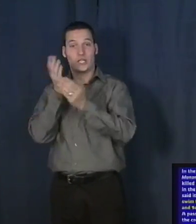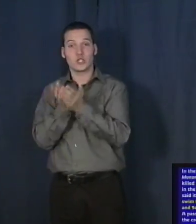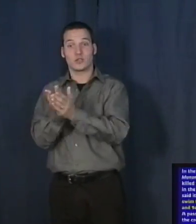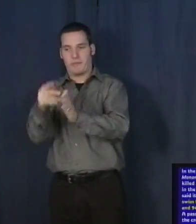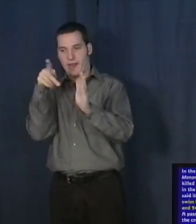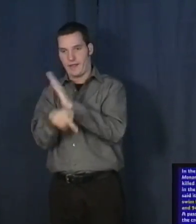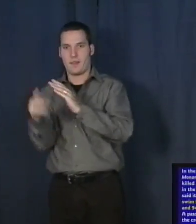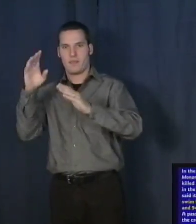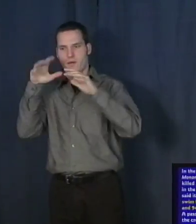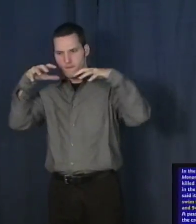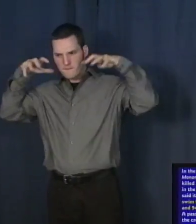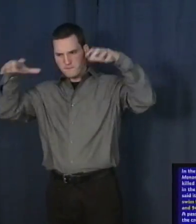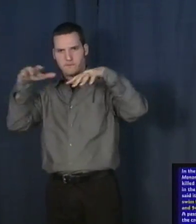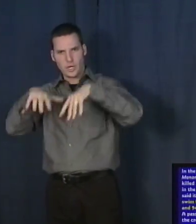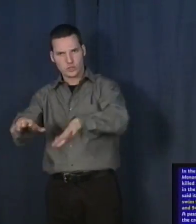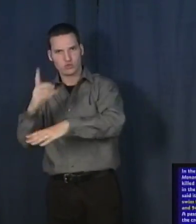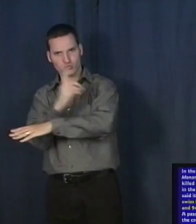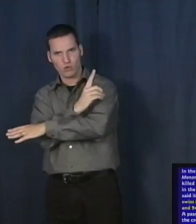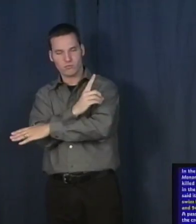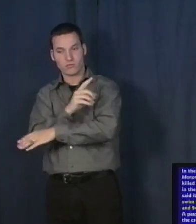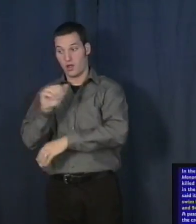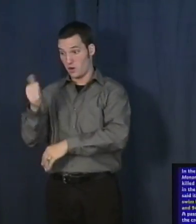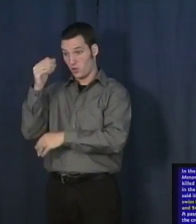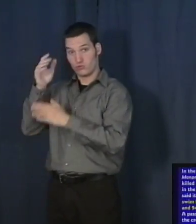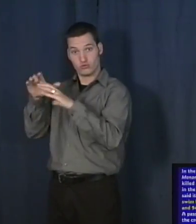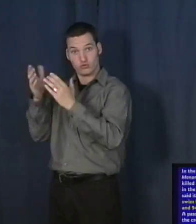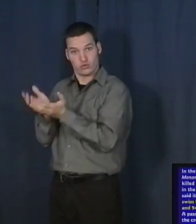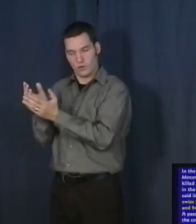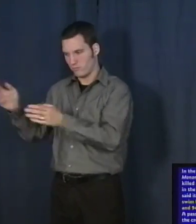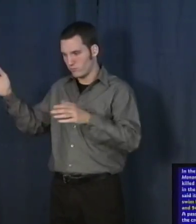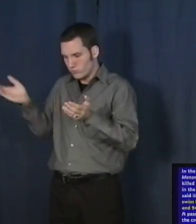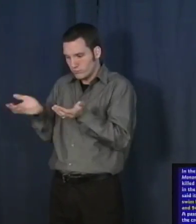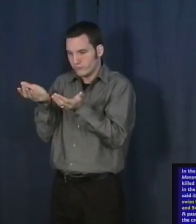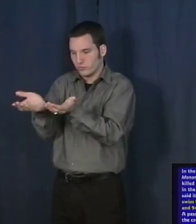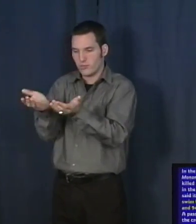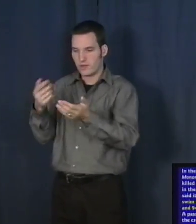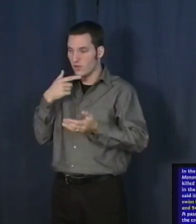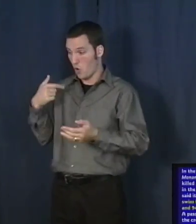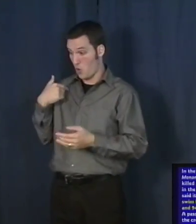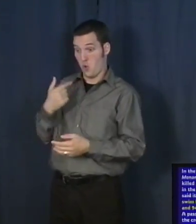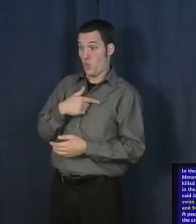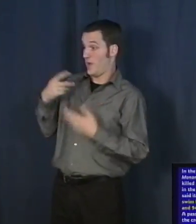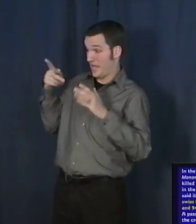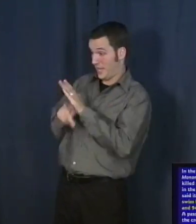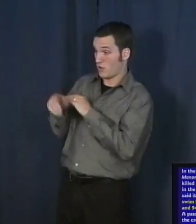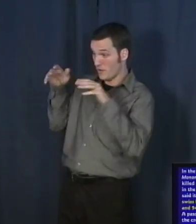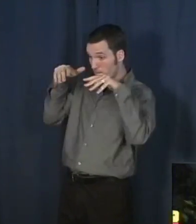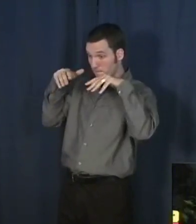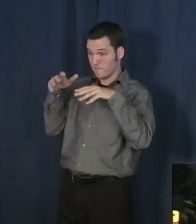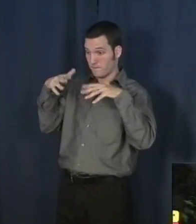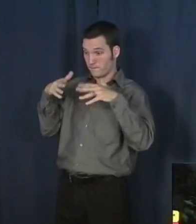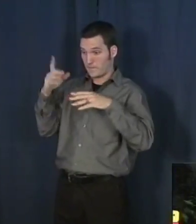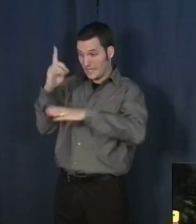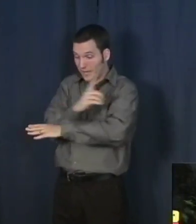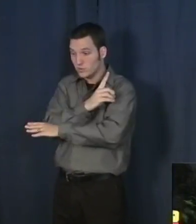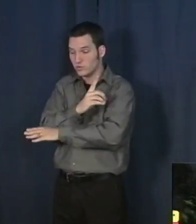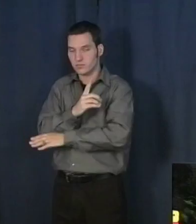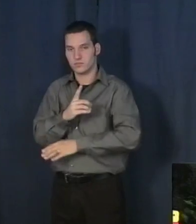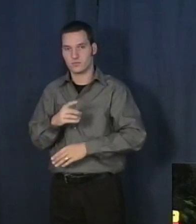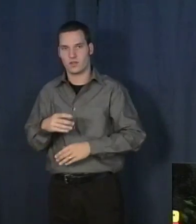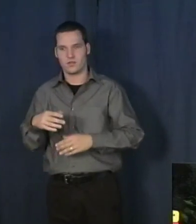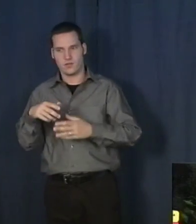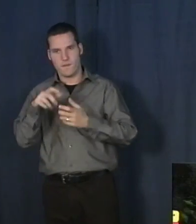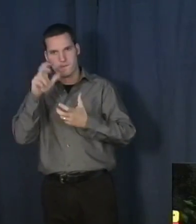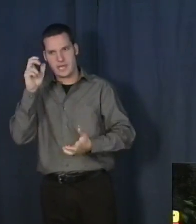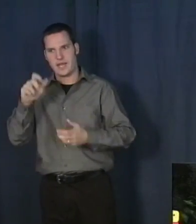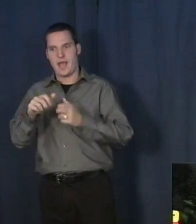monster. They measured it. They were cutting it up, and another ship said, what are you guys doing? They said, we just killed a sea monster. Amazing story to read the whole story